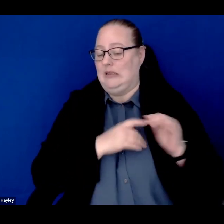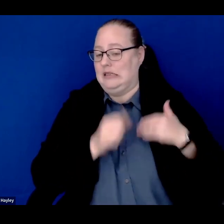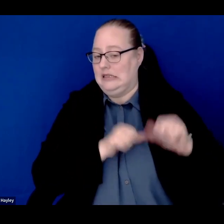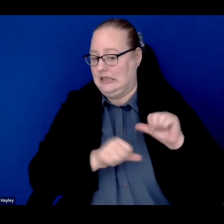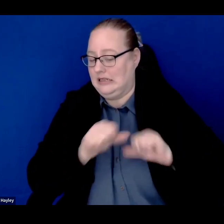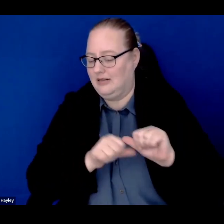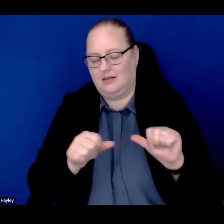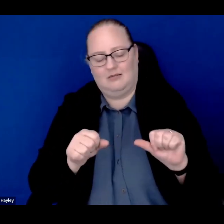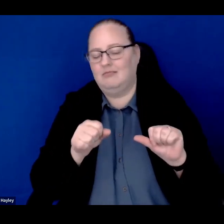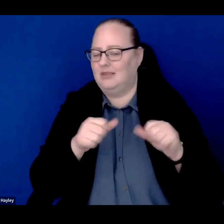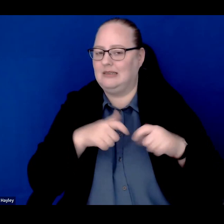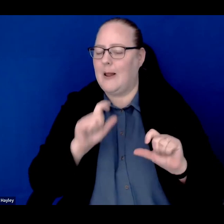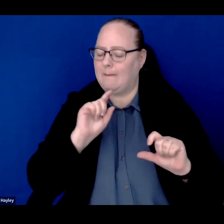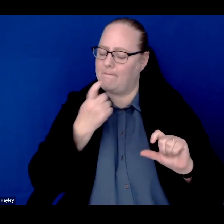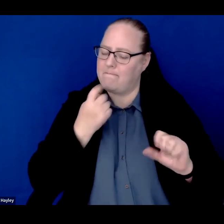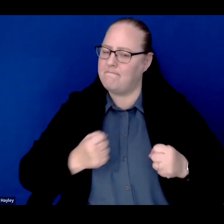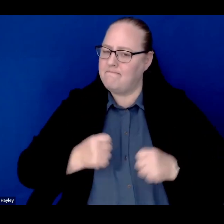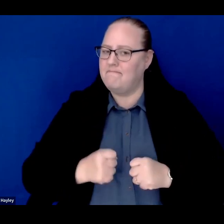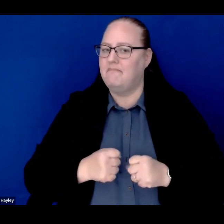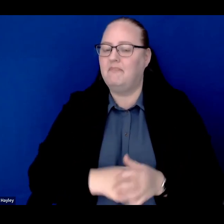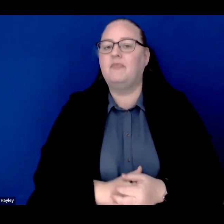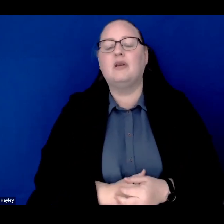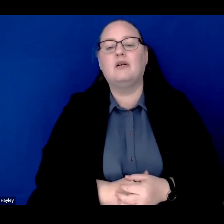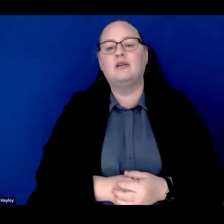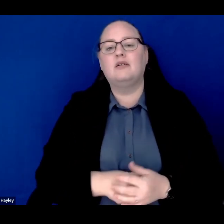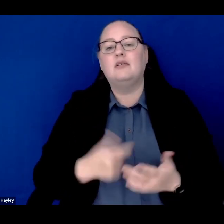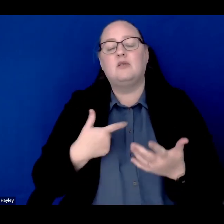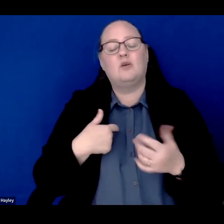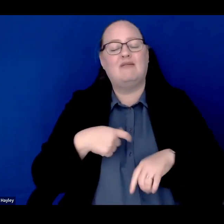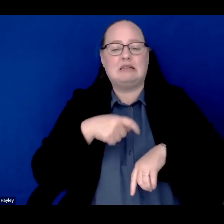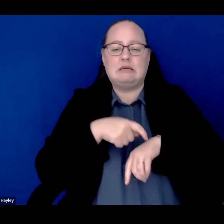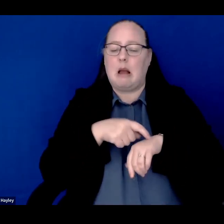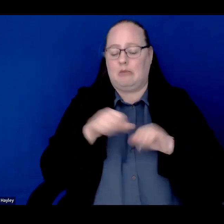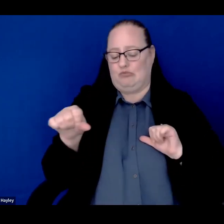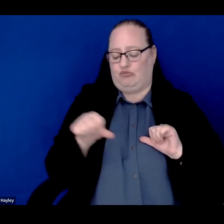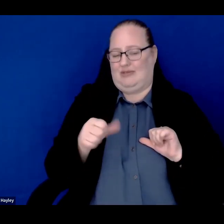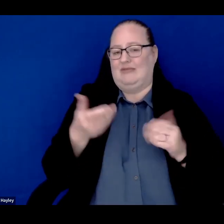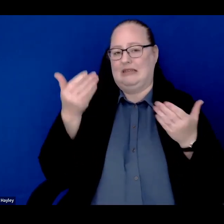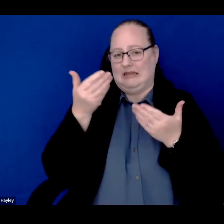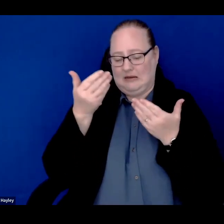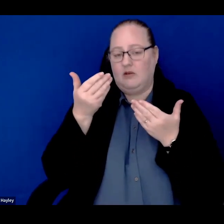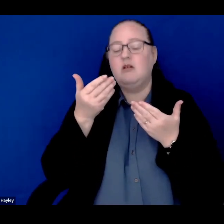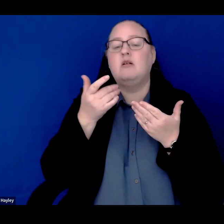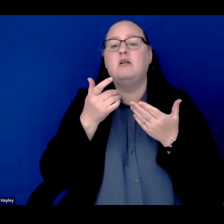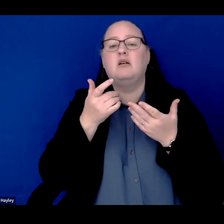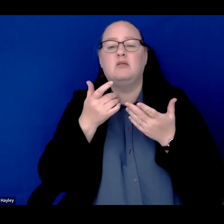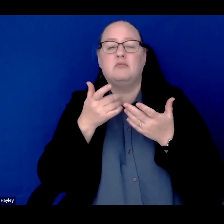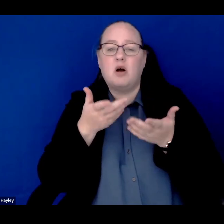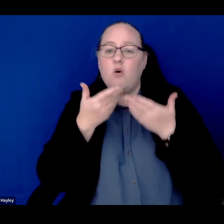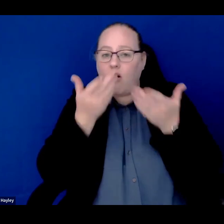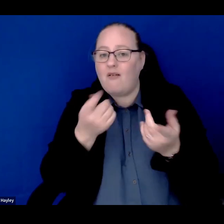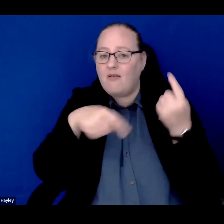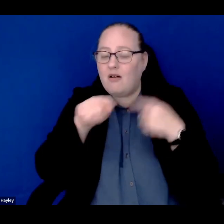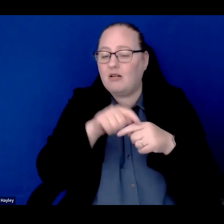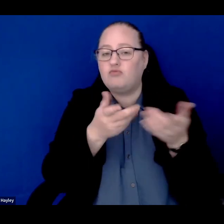as I said, I'd like to take full advantage of our brief time together to offer a wide-ranging discussion together with